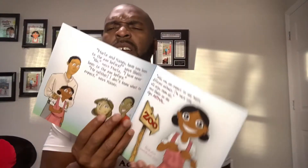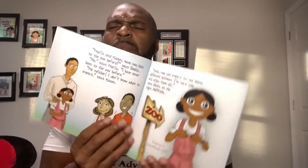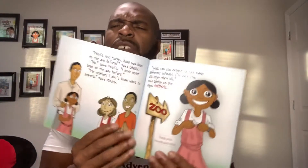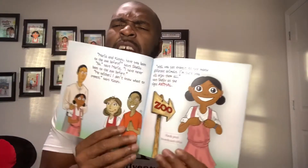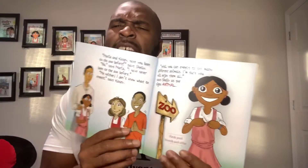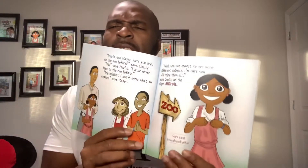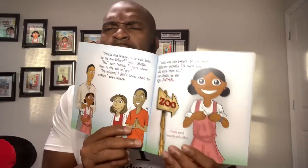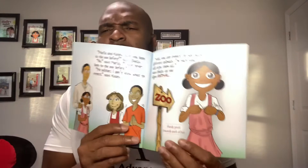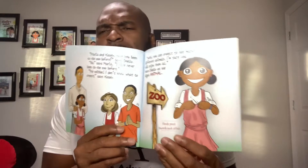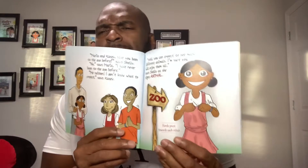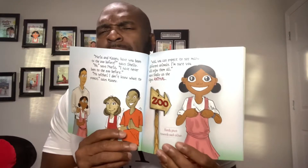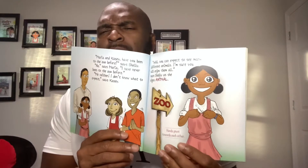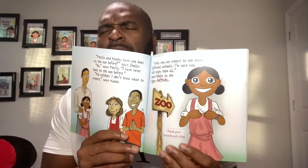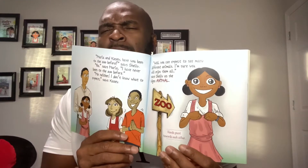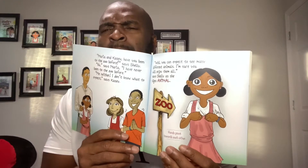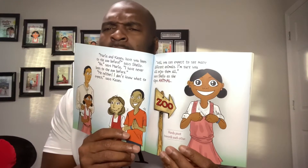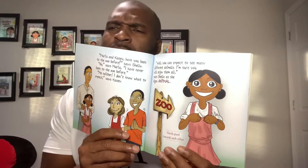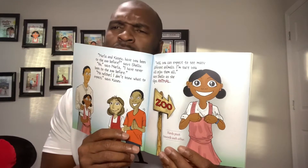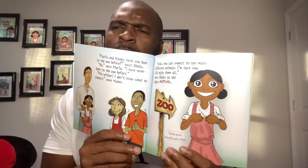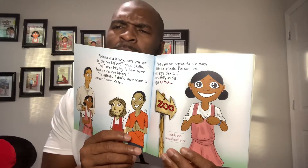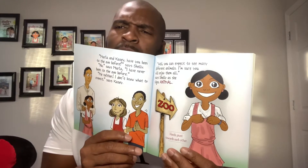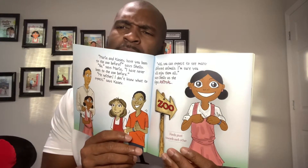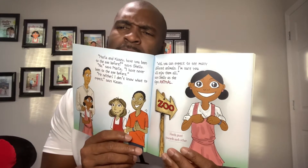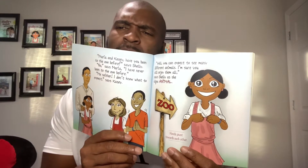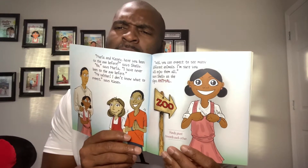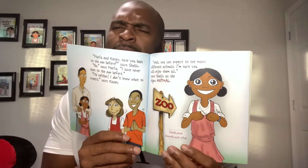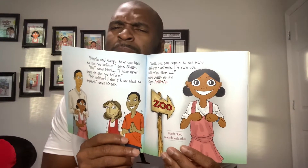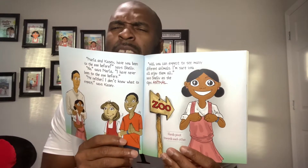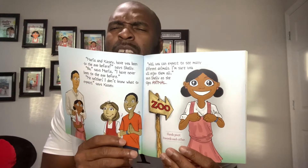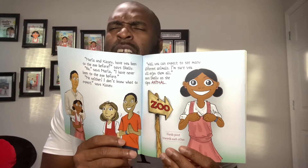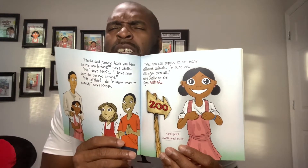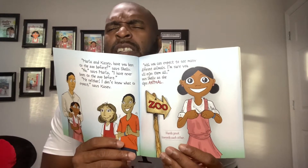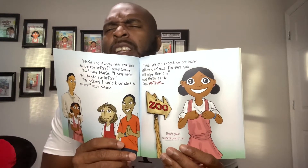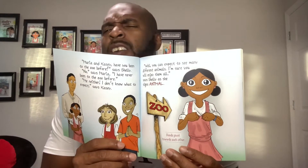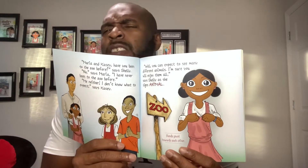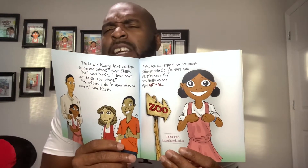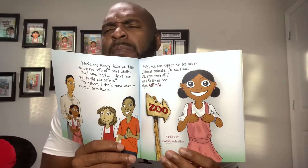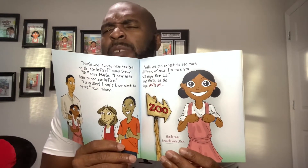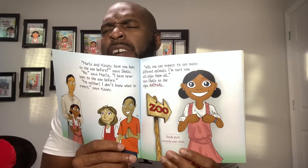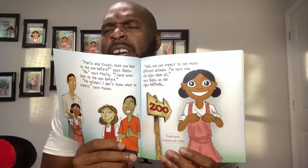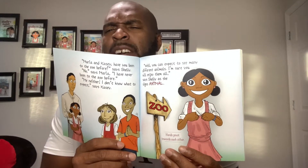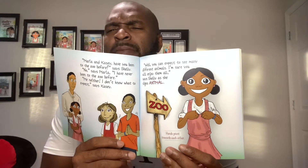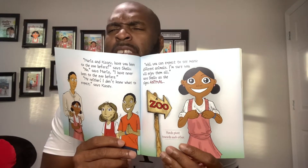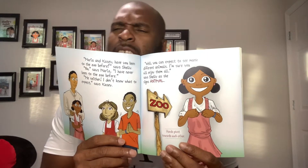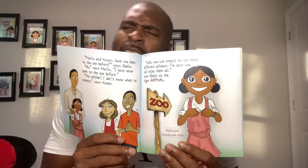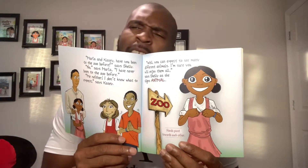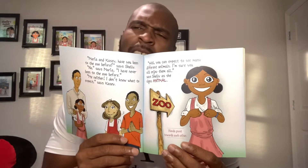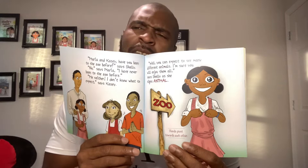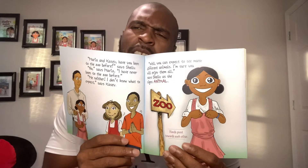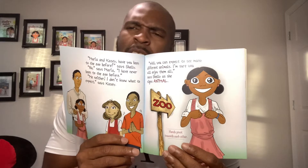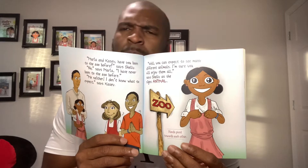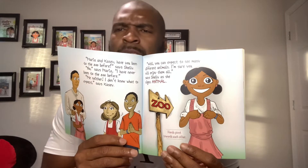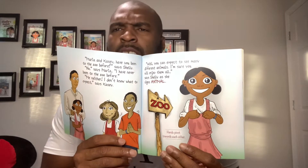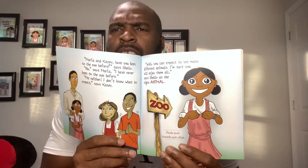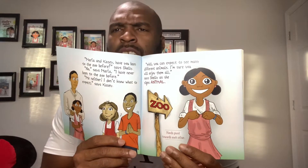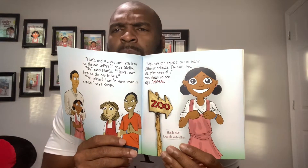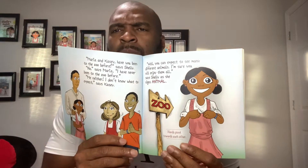Maria and Casey, have you been to the zoo before, says Shelley. No, says Maria. I have never been to the zoo